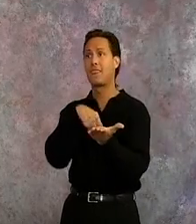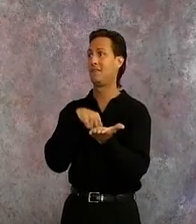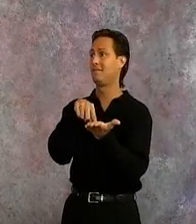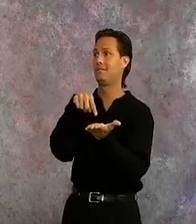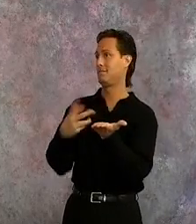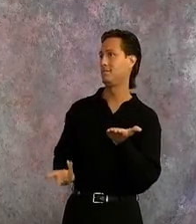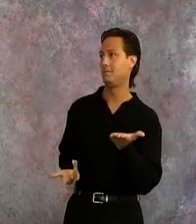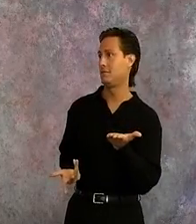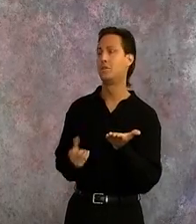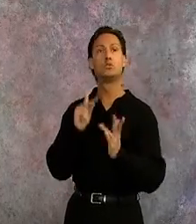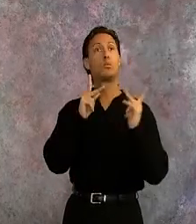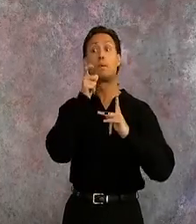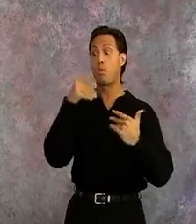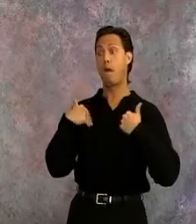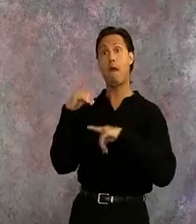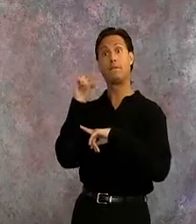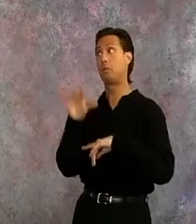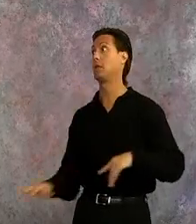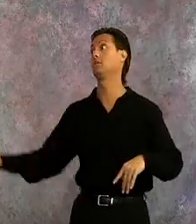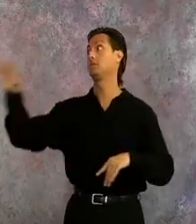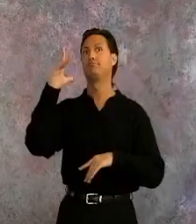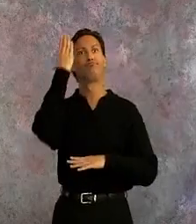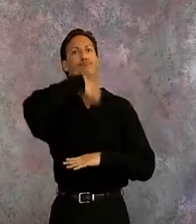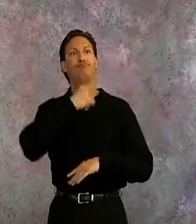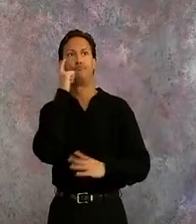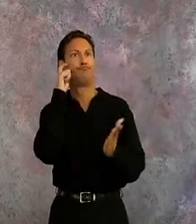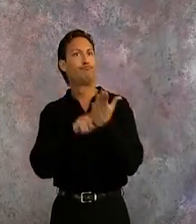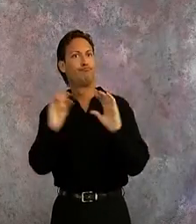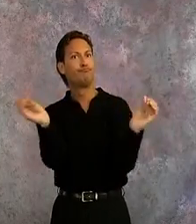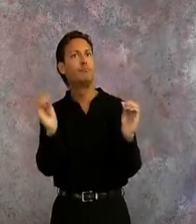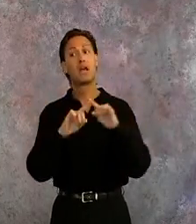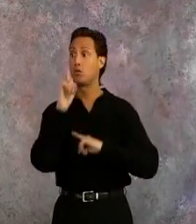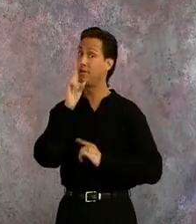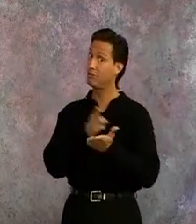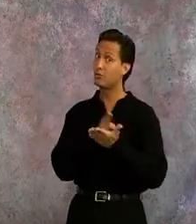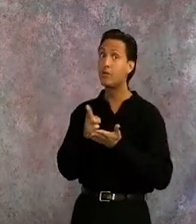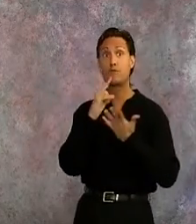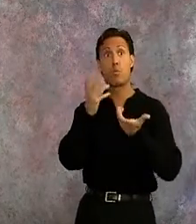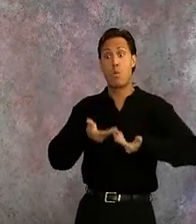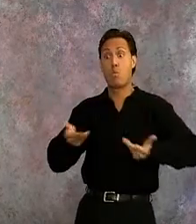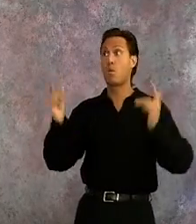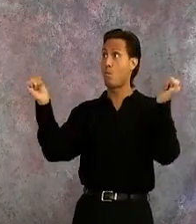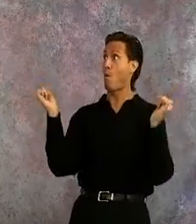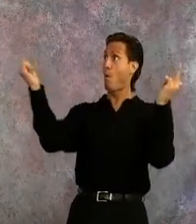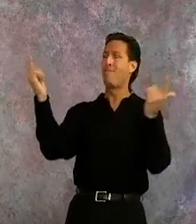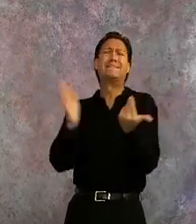out in a way that people of all abilities are welcome. And it's a really an easy thing to do by putting a statement